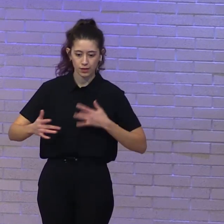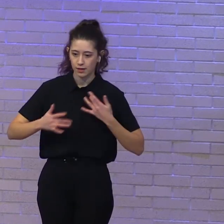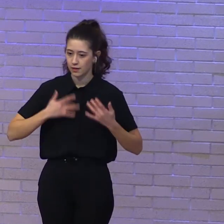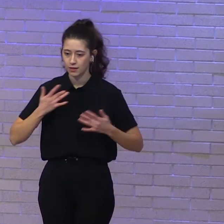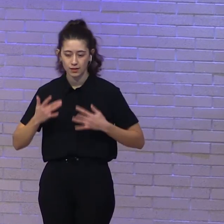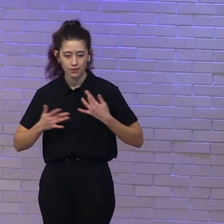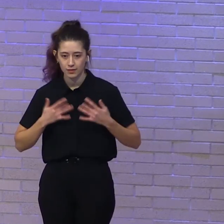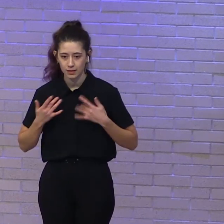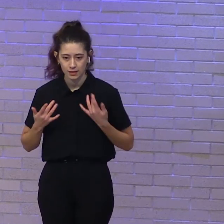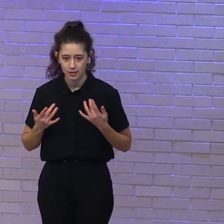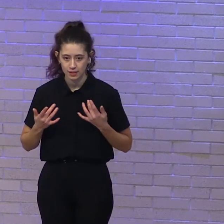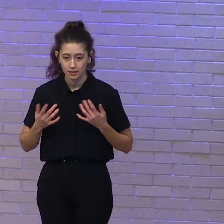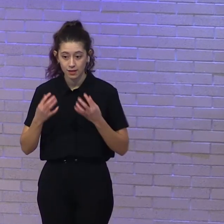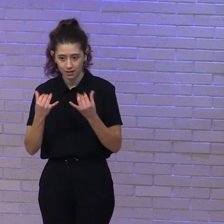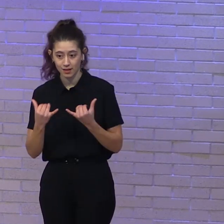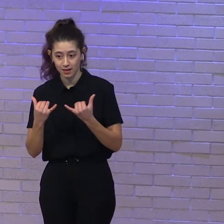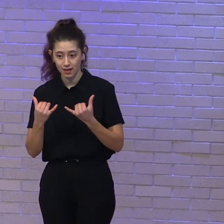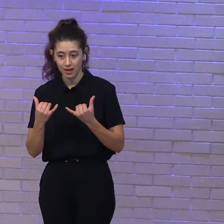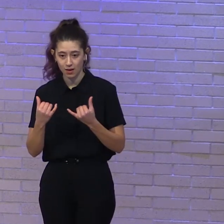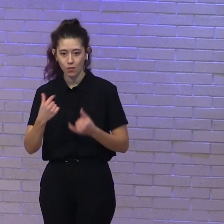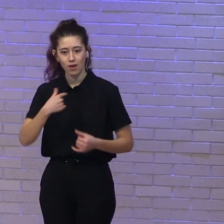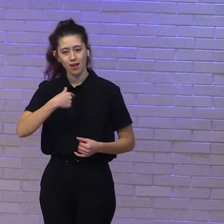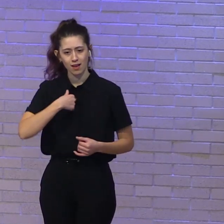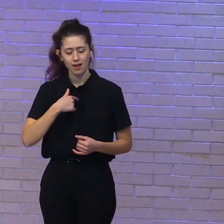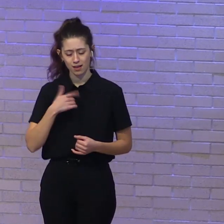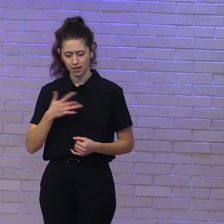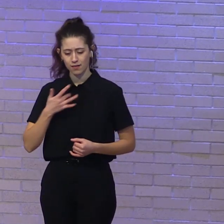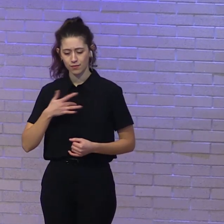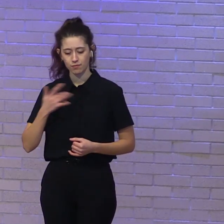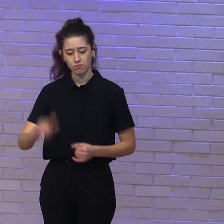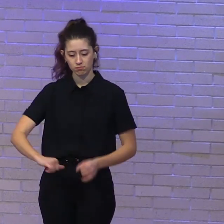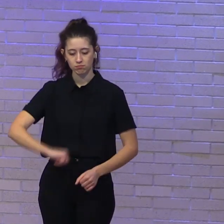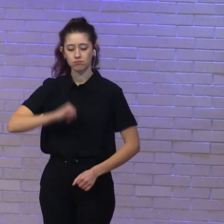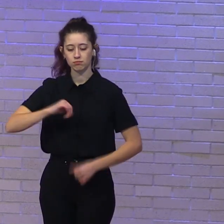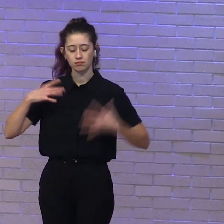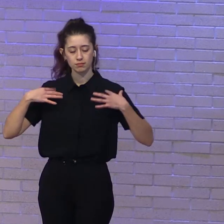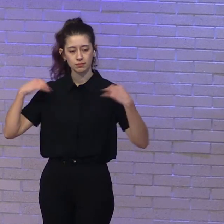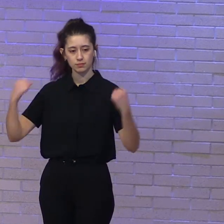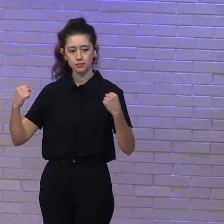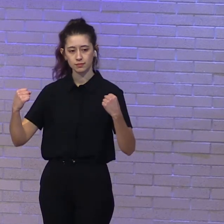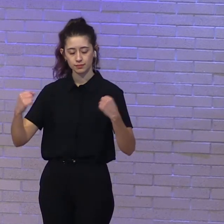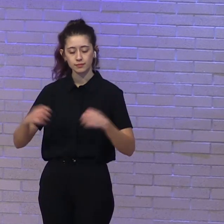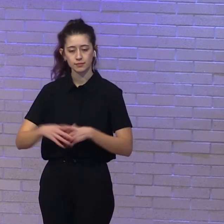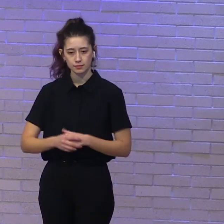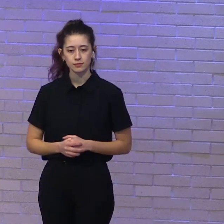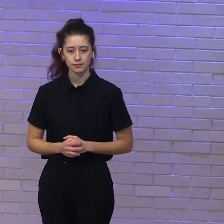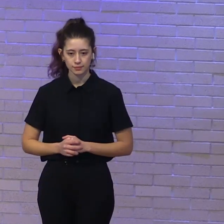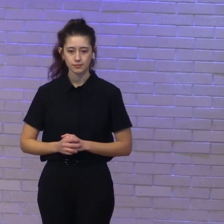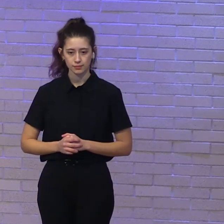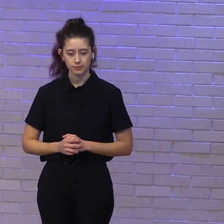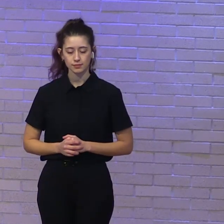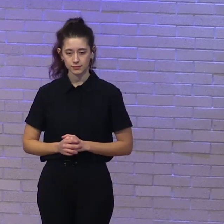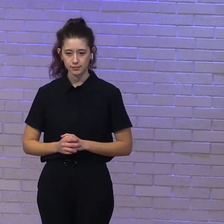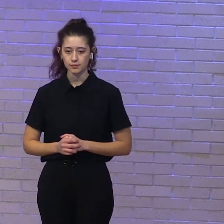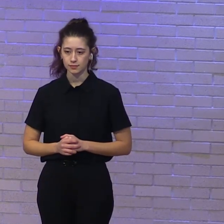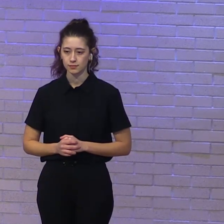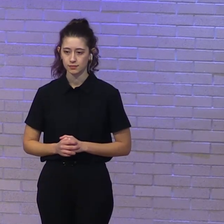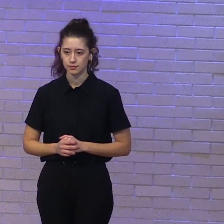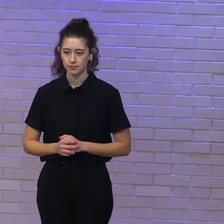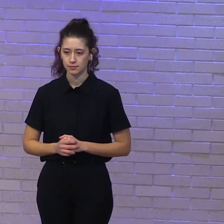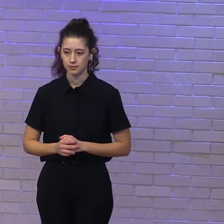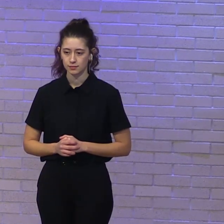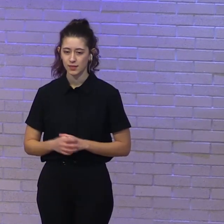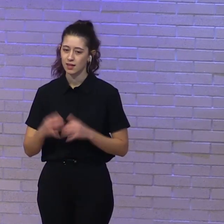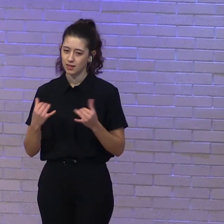and excited. I'm really enjoying my time this summer. My one problem is that I still don't feel particularly close